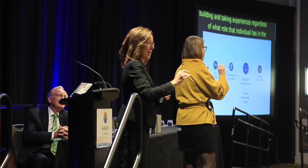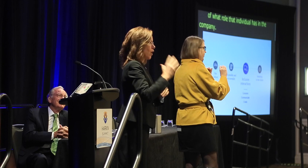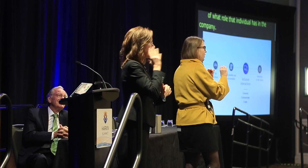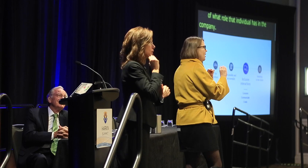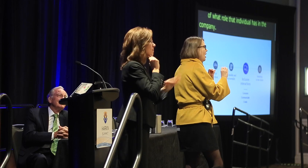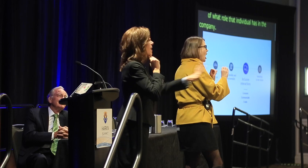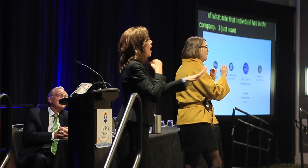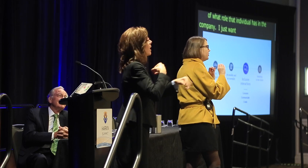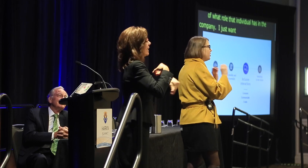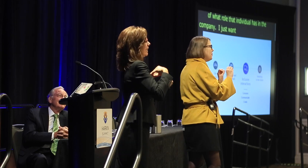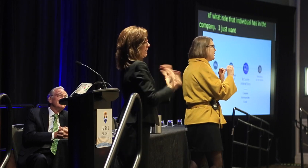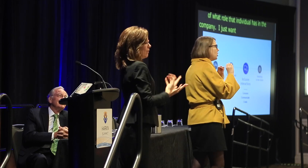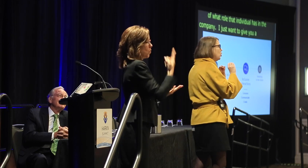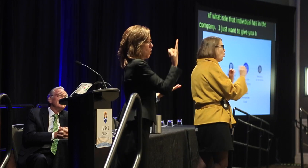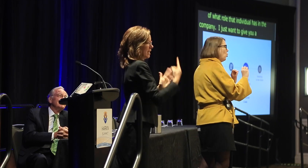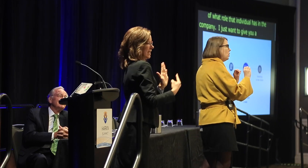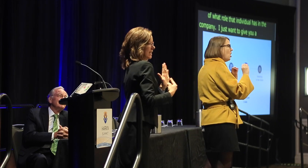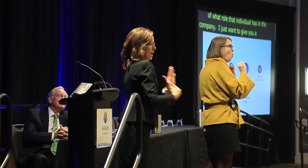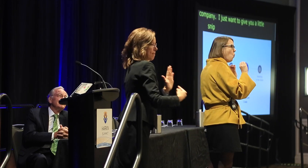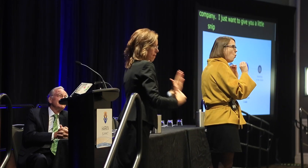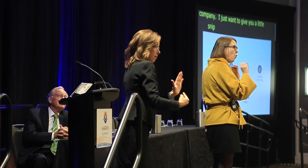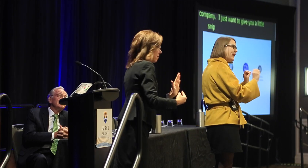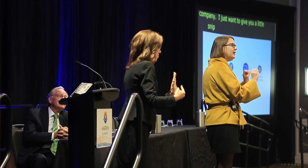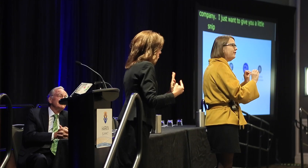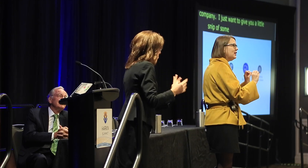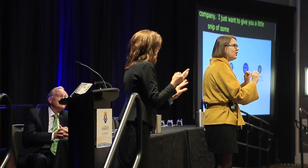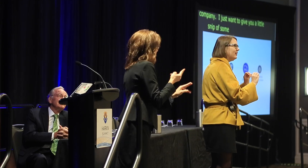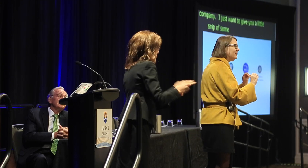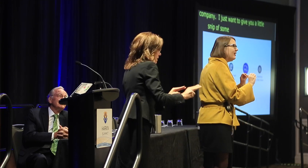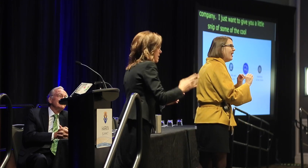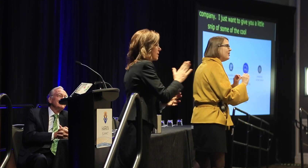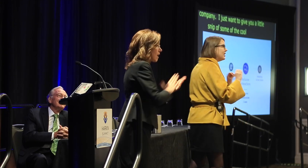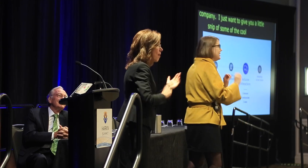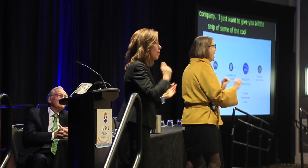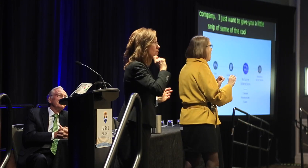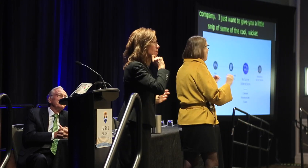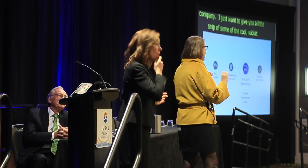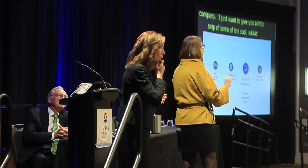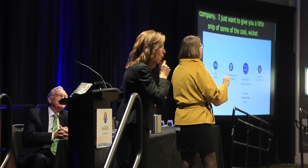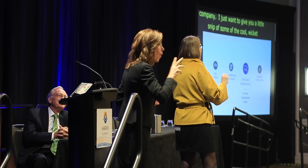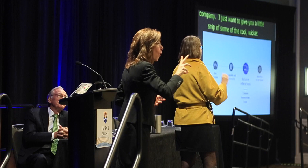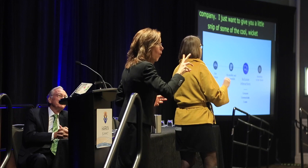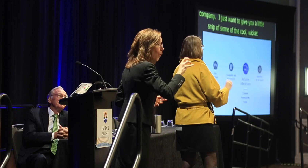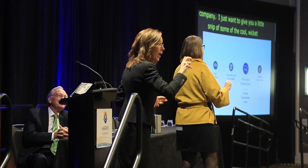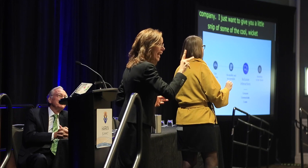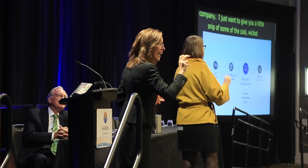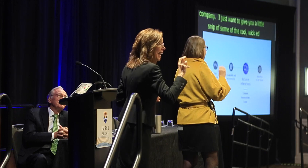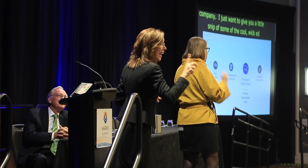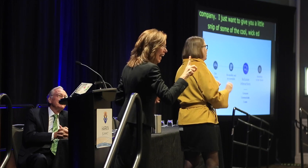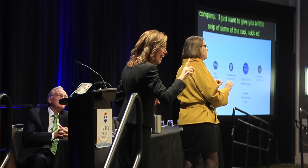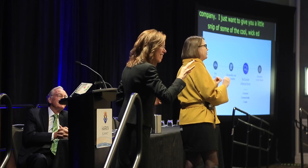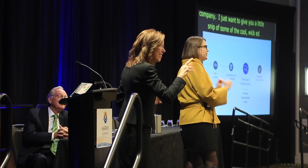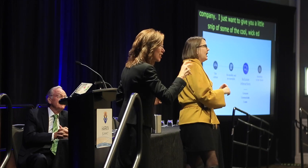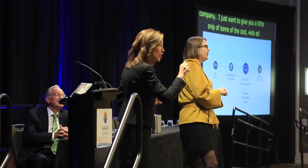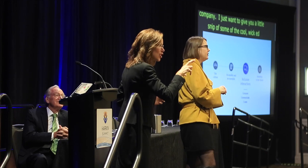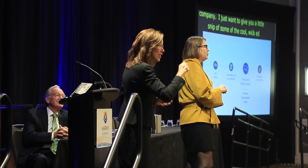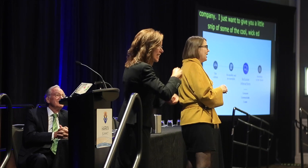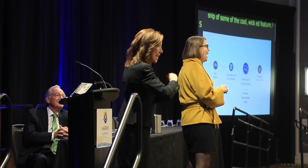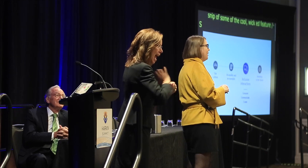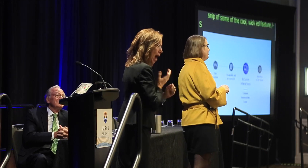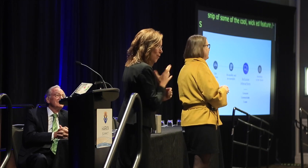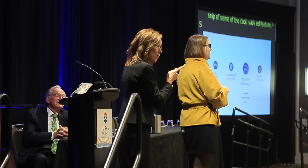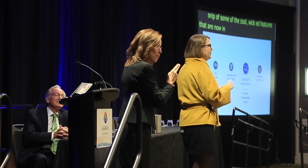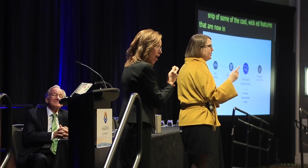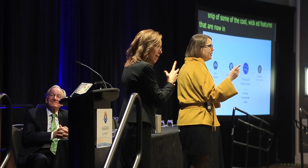a sniff of some of the cool, wicked features that are now in our products because of the talent